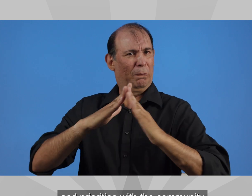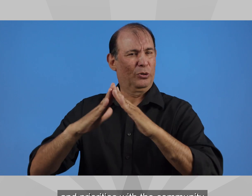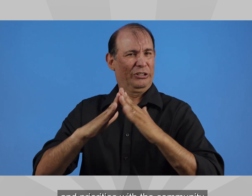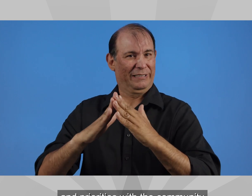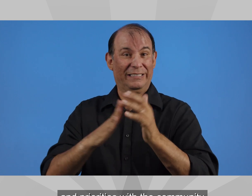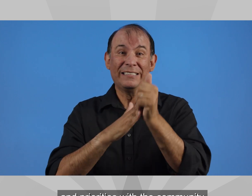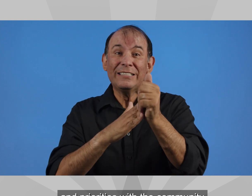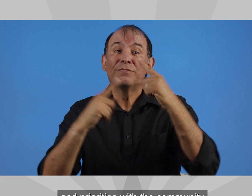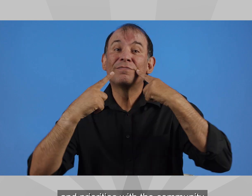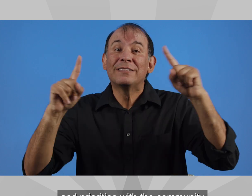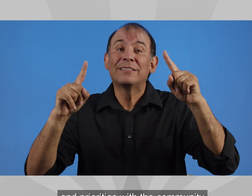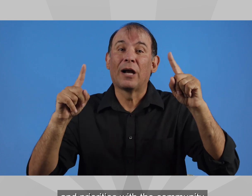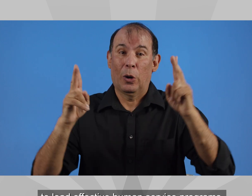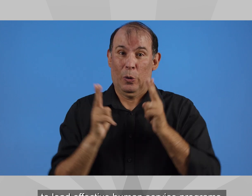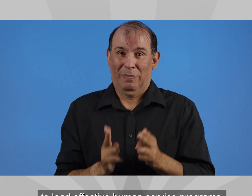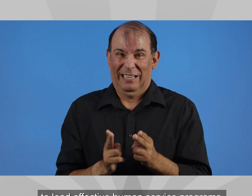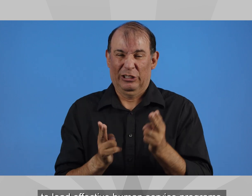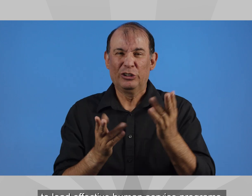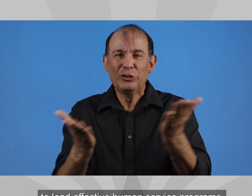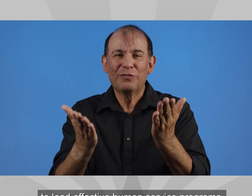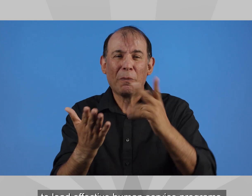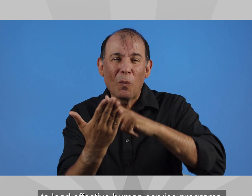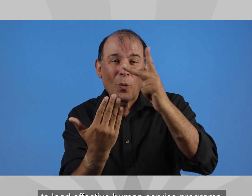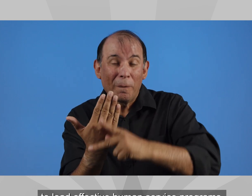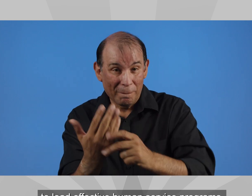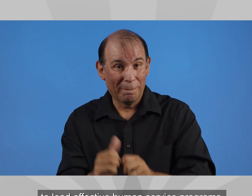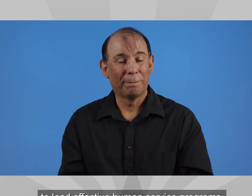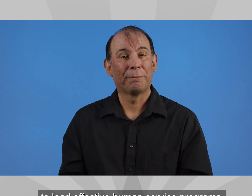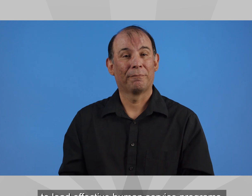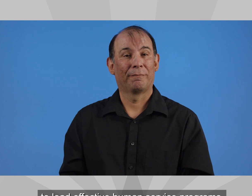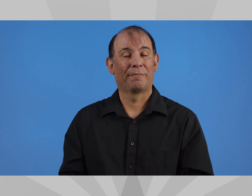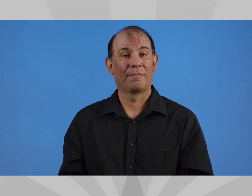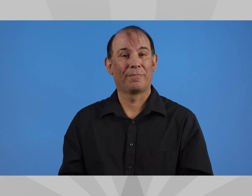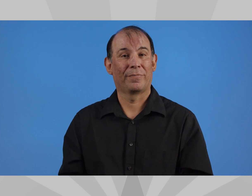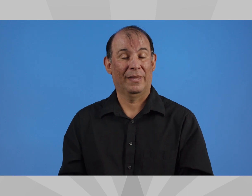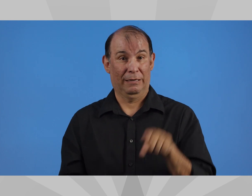and priorities with the community to lead effective human service programs.